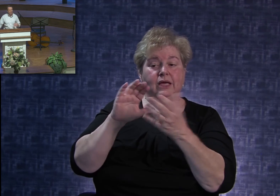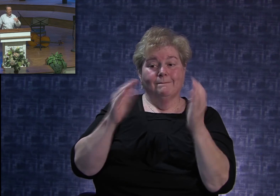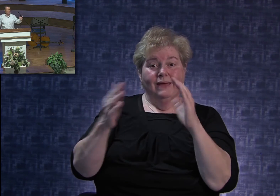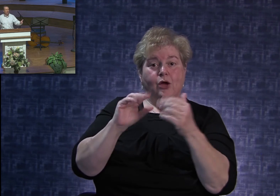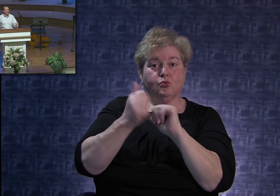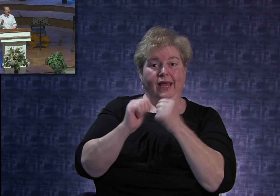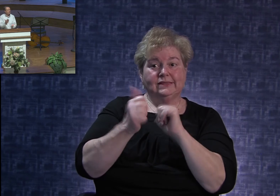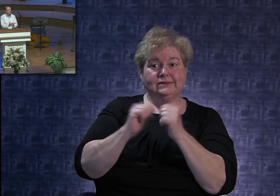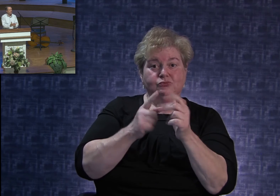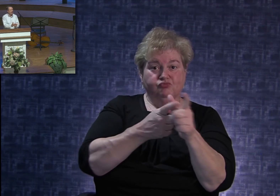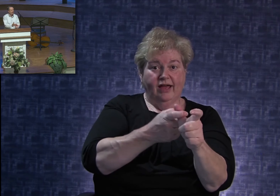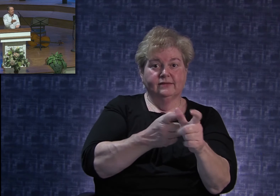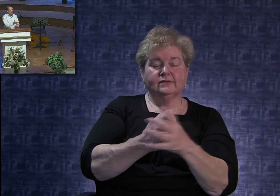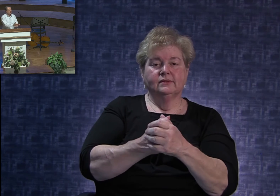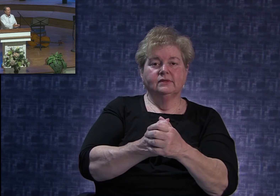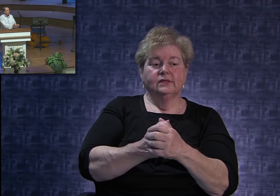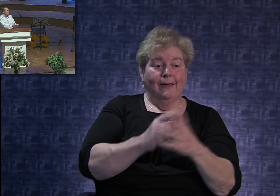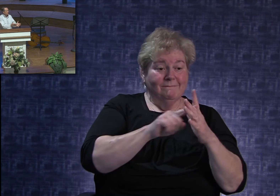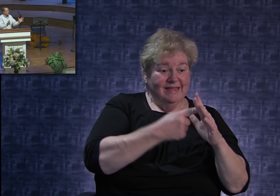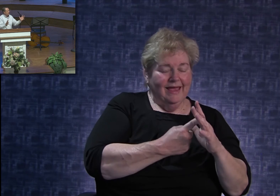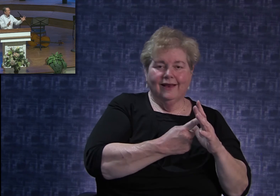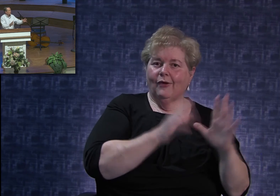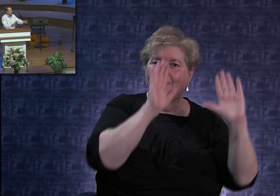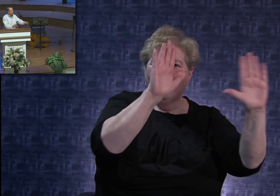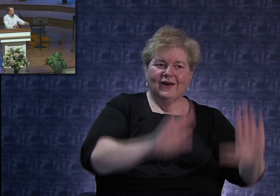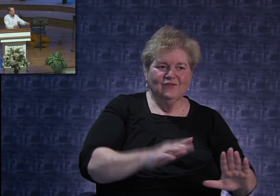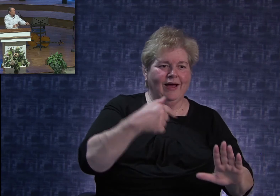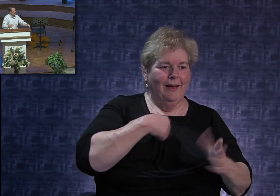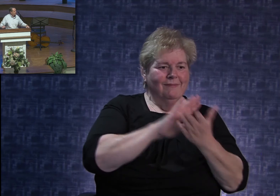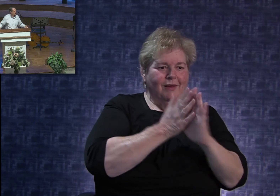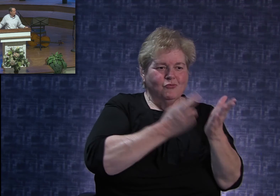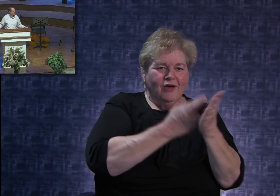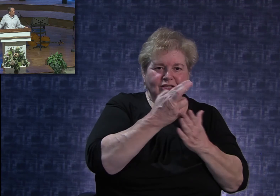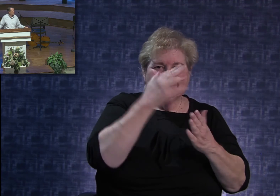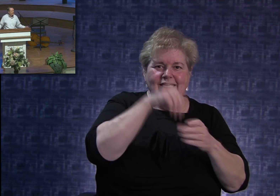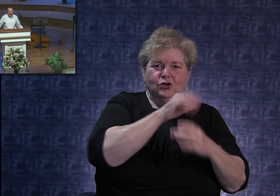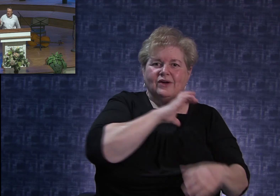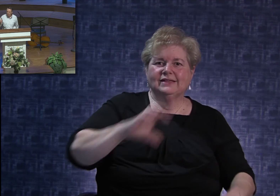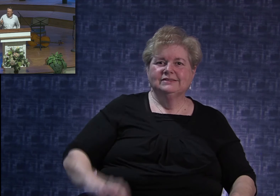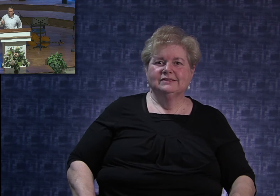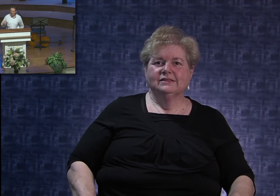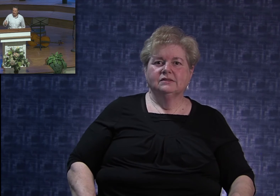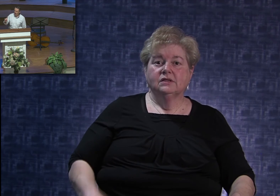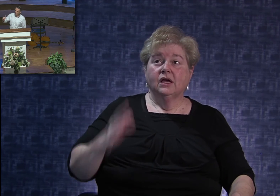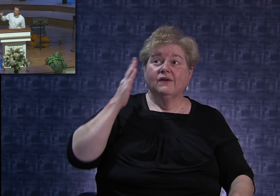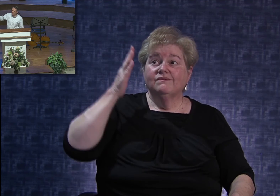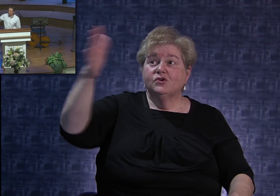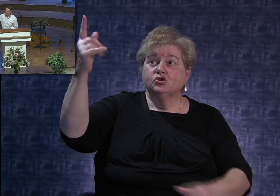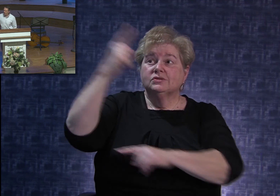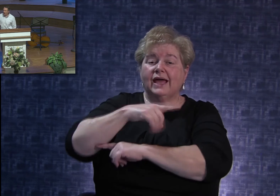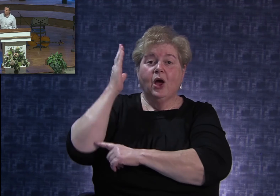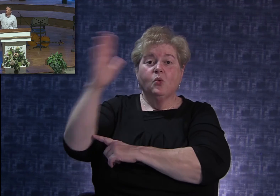beginning of the race is great. I'm justified, declared righteous because of the righteousness of Christ. And one day I will